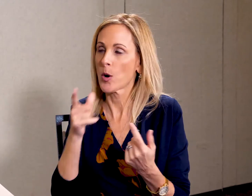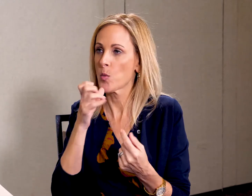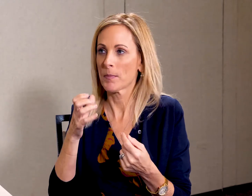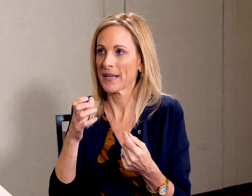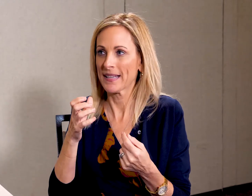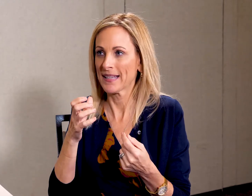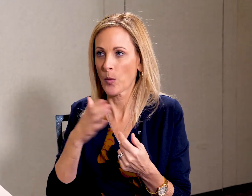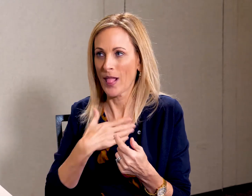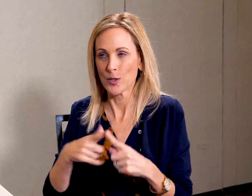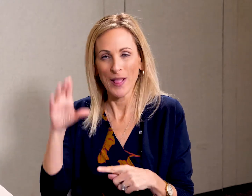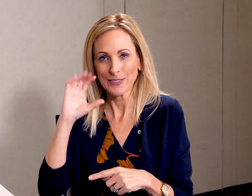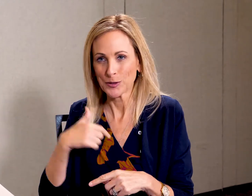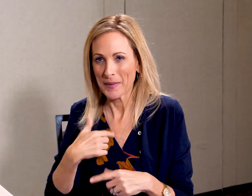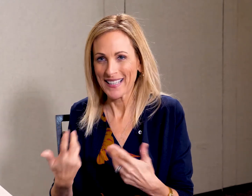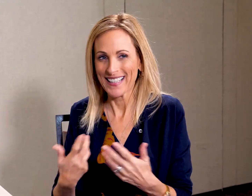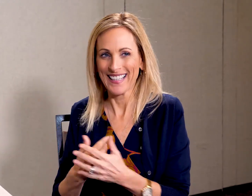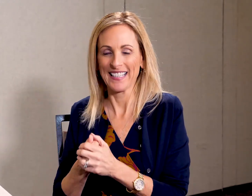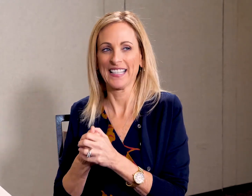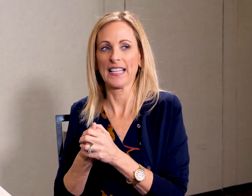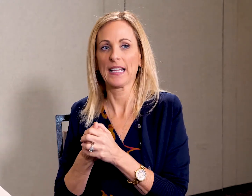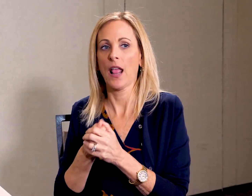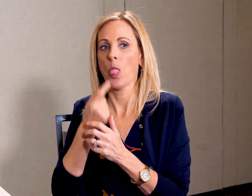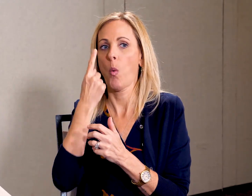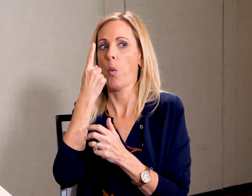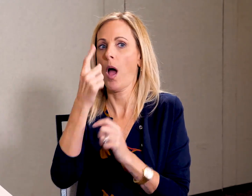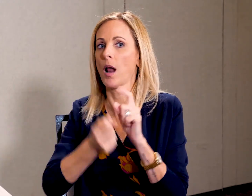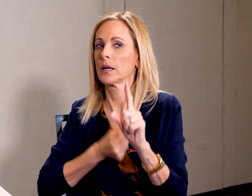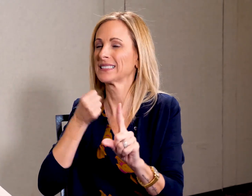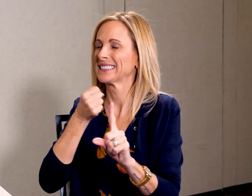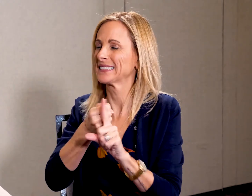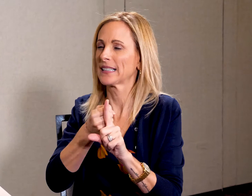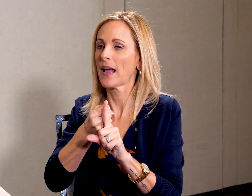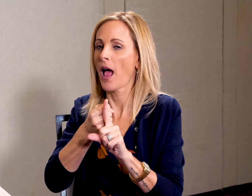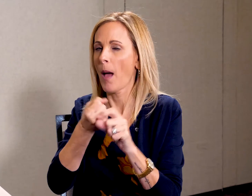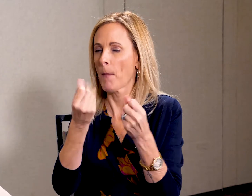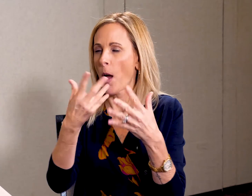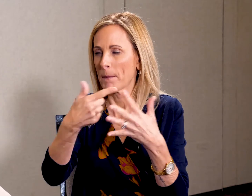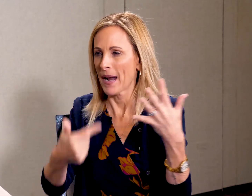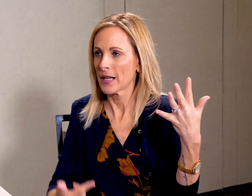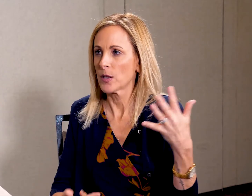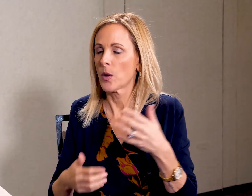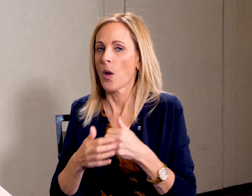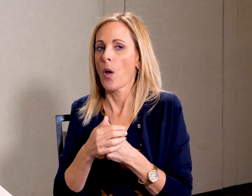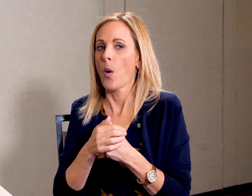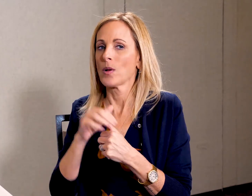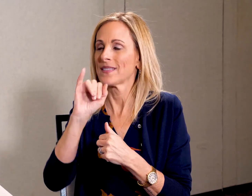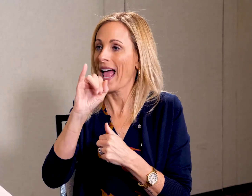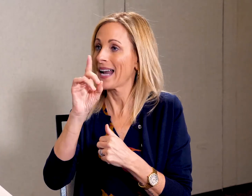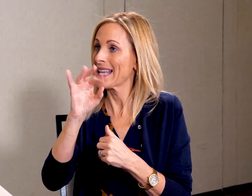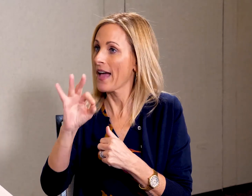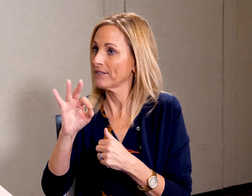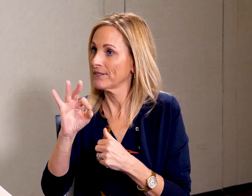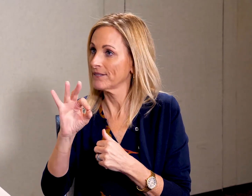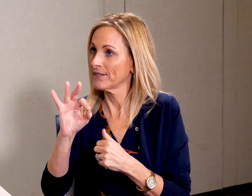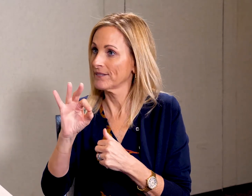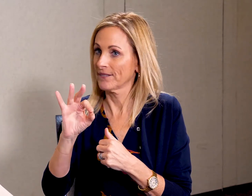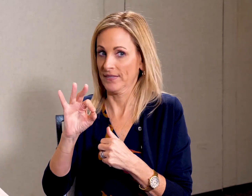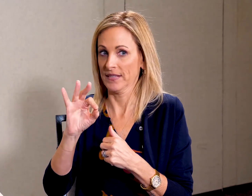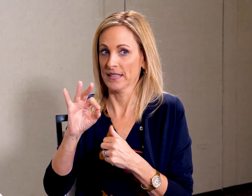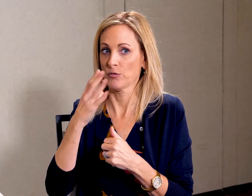this day, to anyone who's willing to listen to me talk. The one thing that really, I mean, among the many things that I saw there, was to visit the IDF,